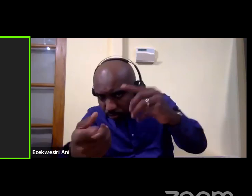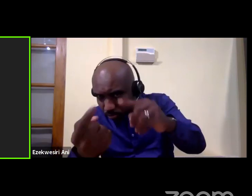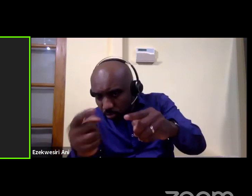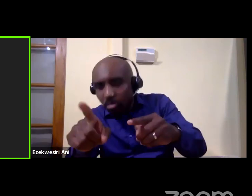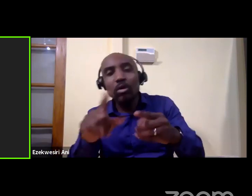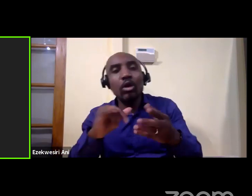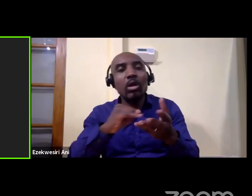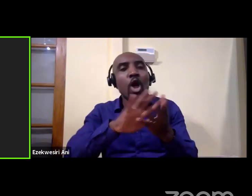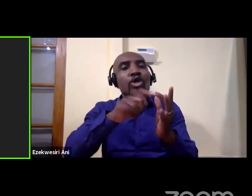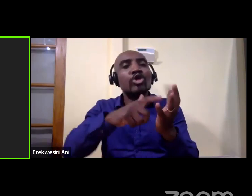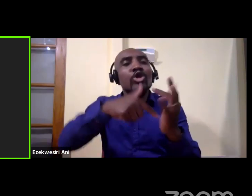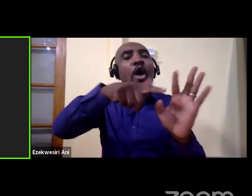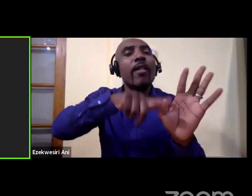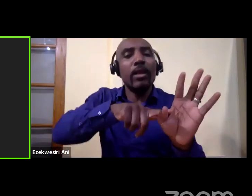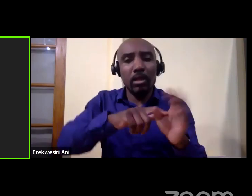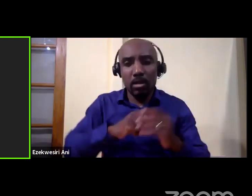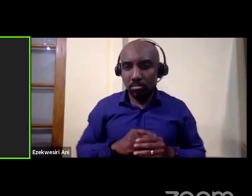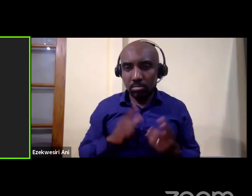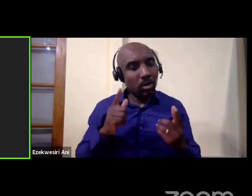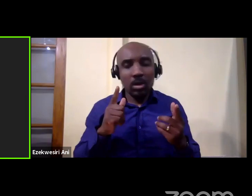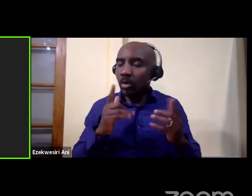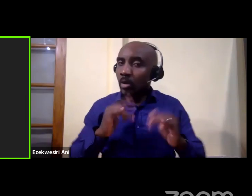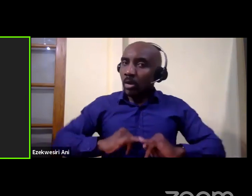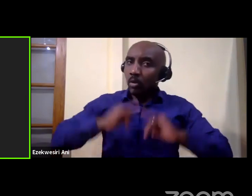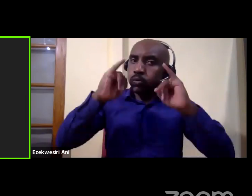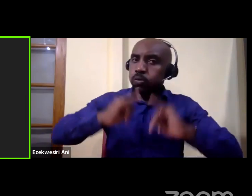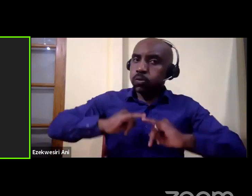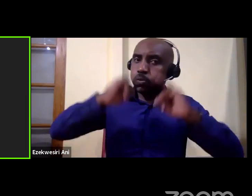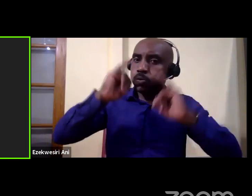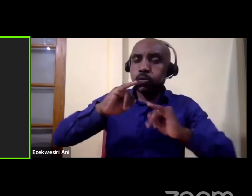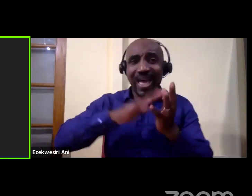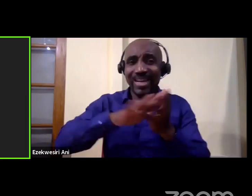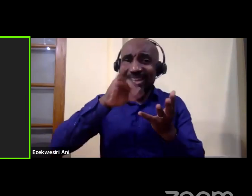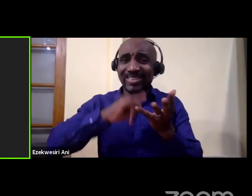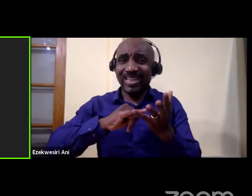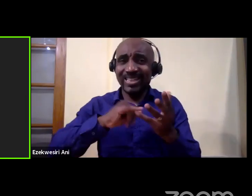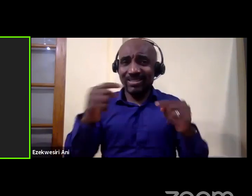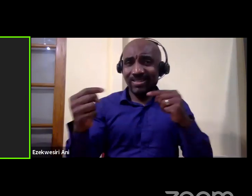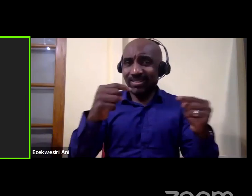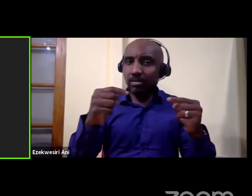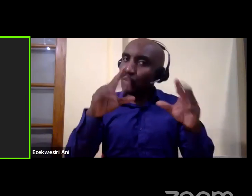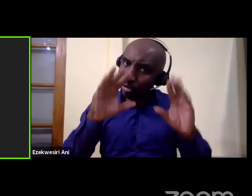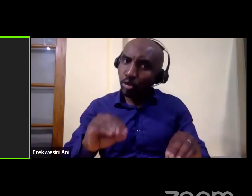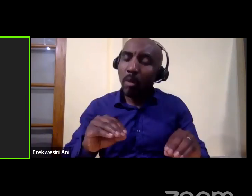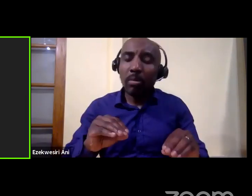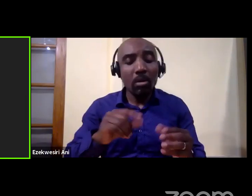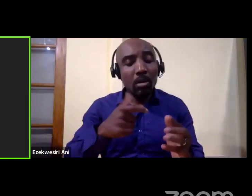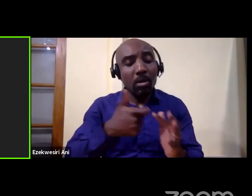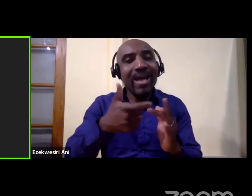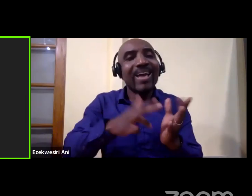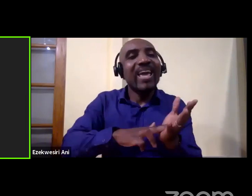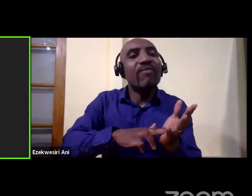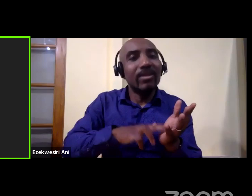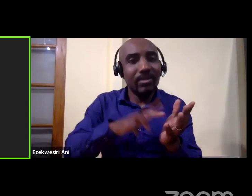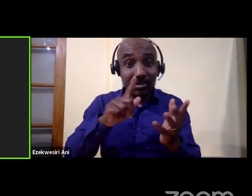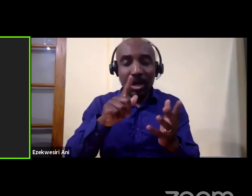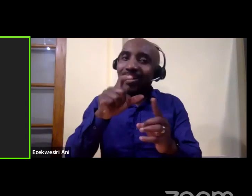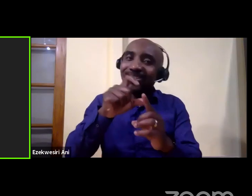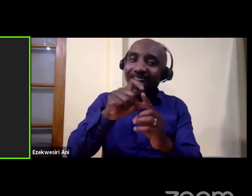Shirley says we have to stop the hostile environment operating in the NHS. Kevin says solidarity and much love to Diane